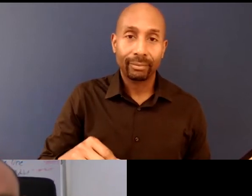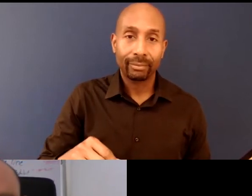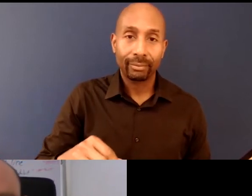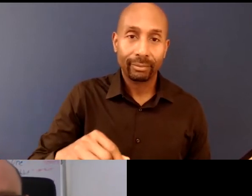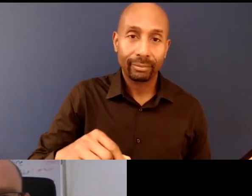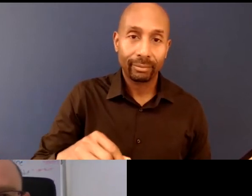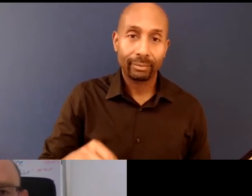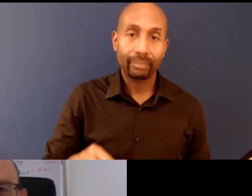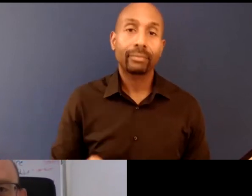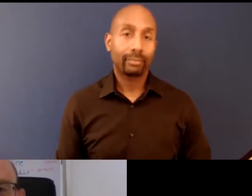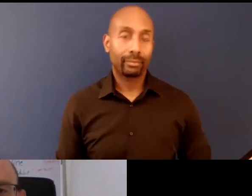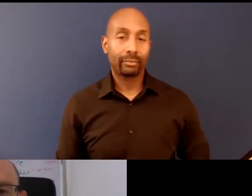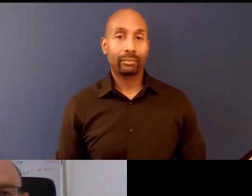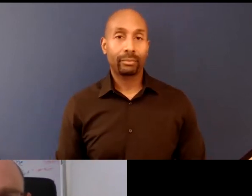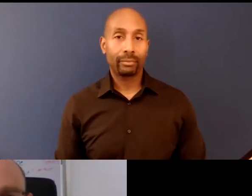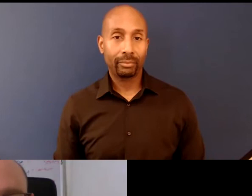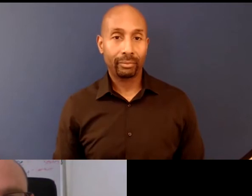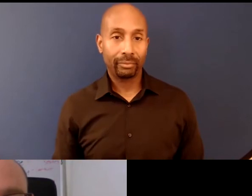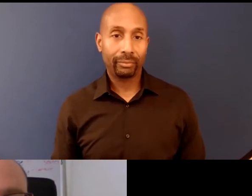thanks.